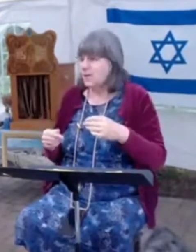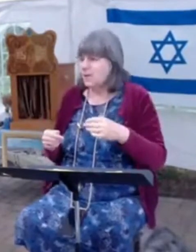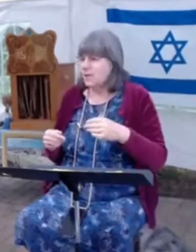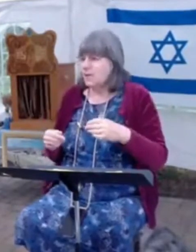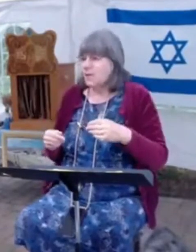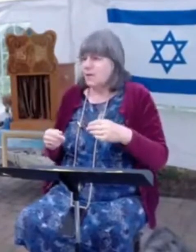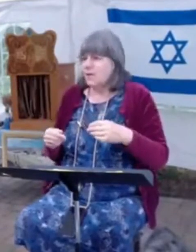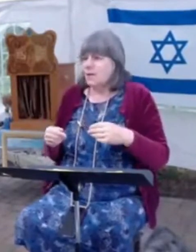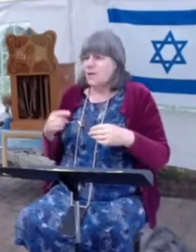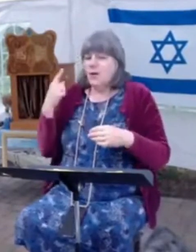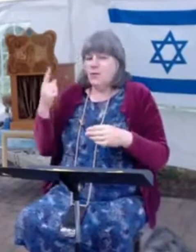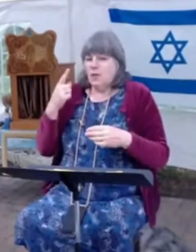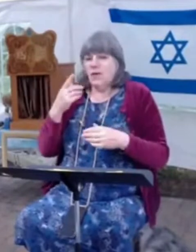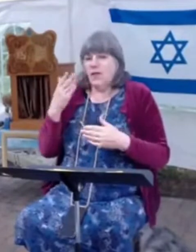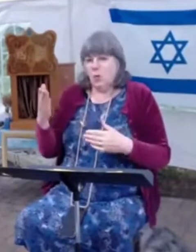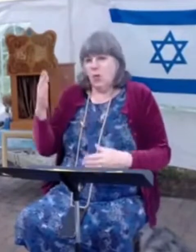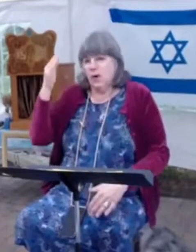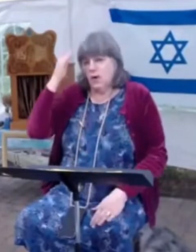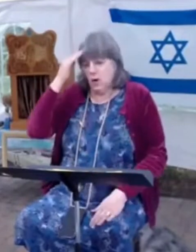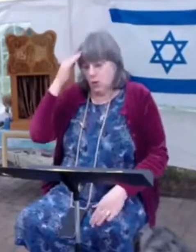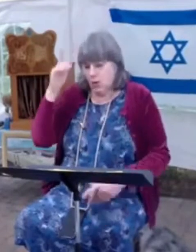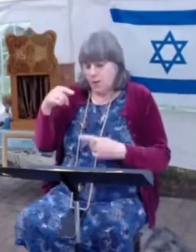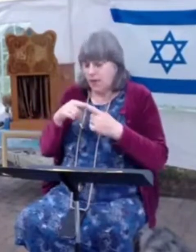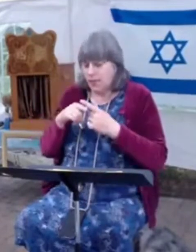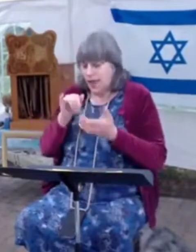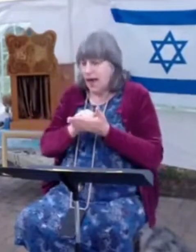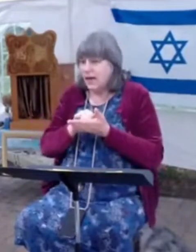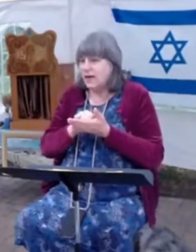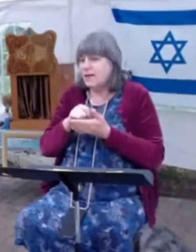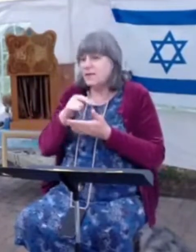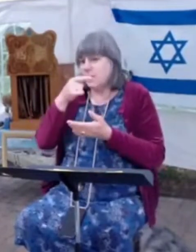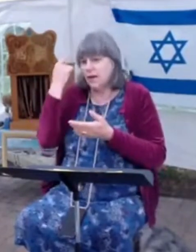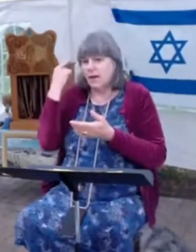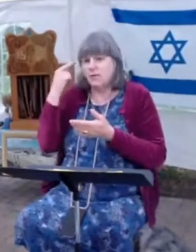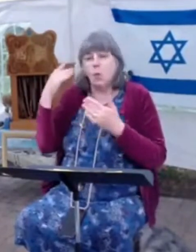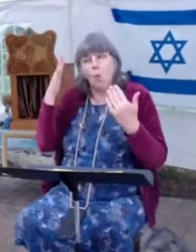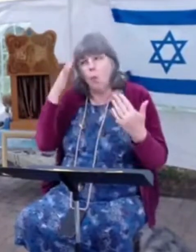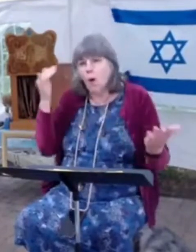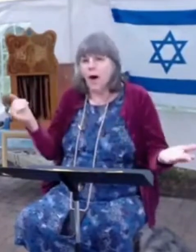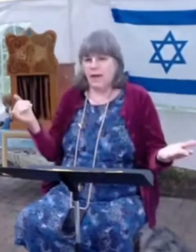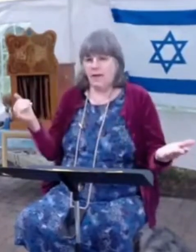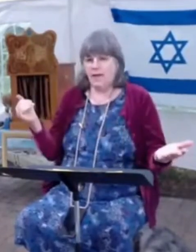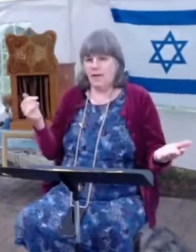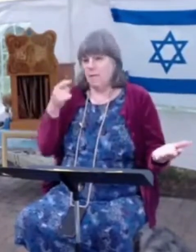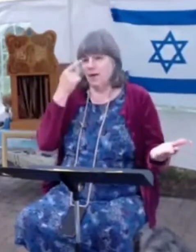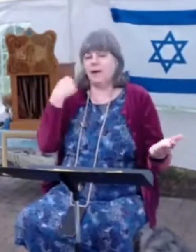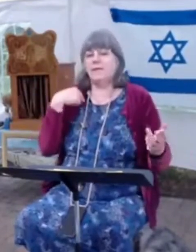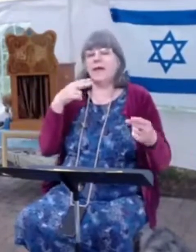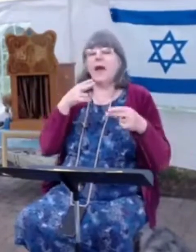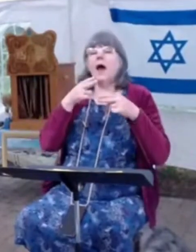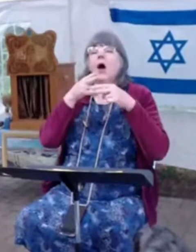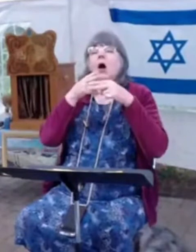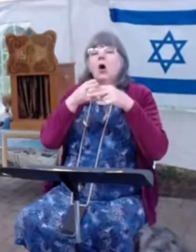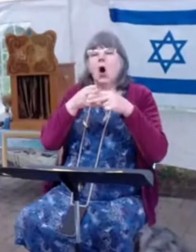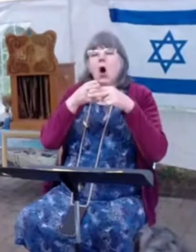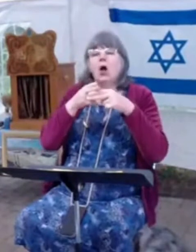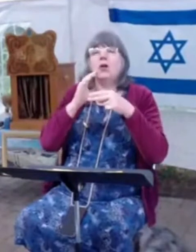The only thing we know about that generation is they started to call upon the name of the Lord. You know,